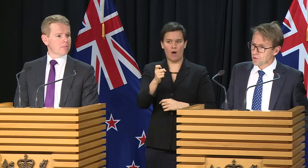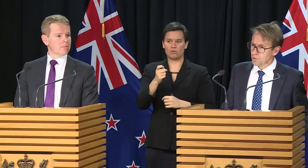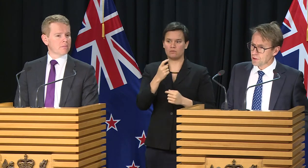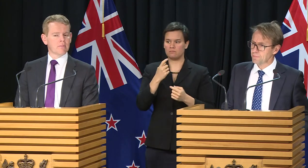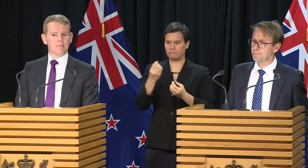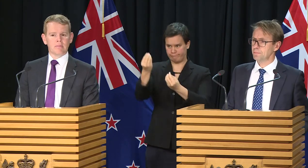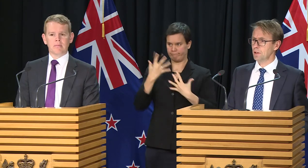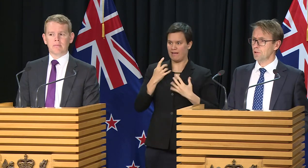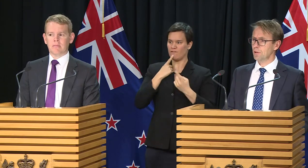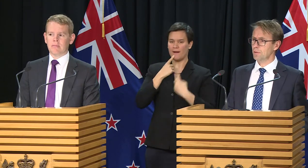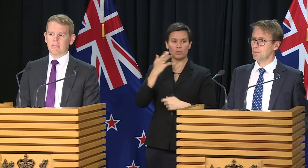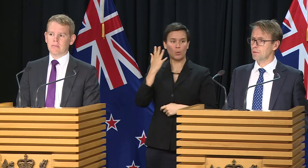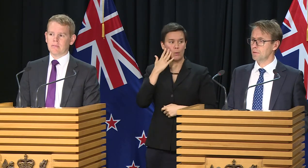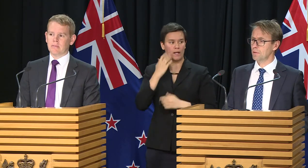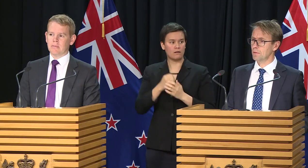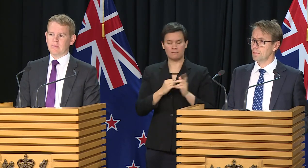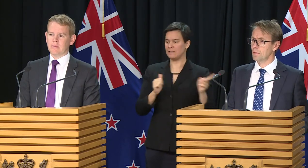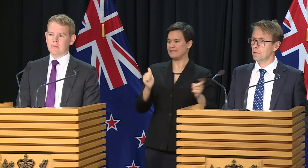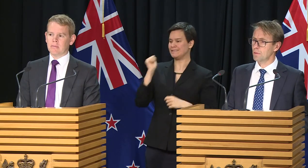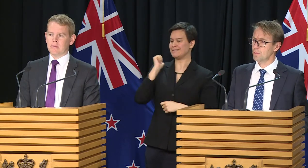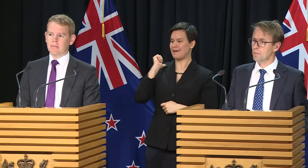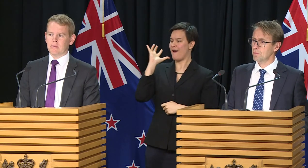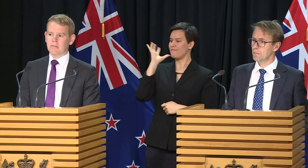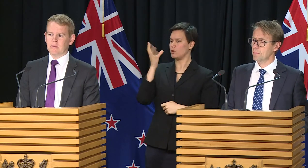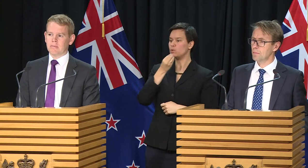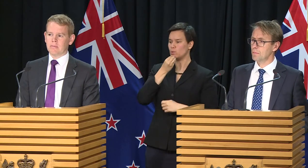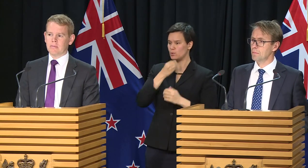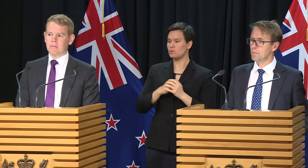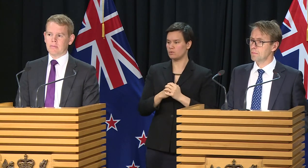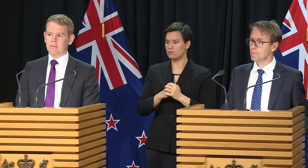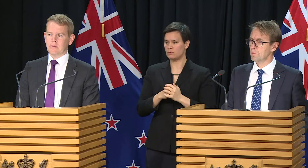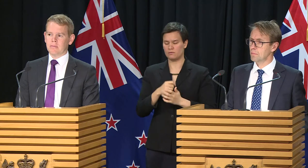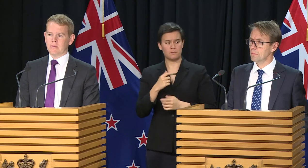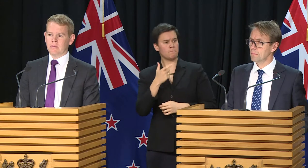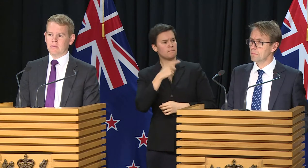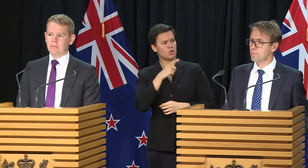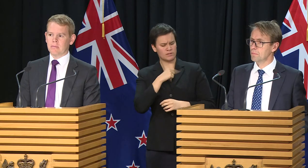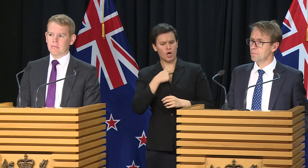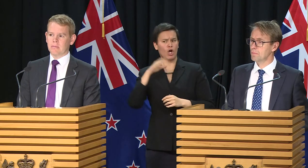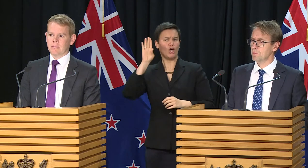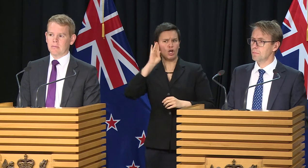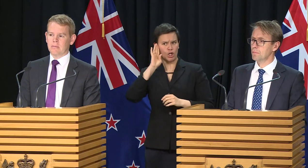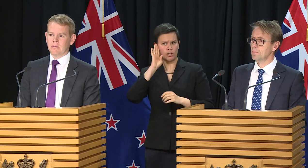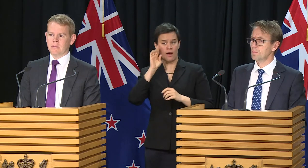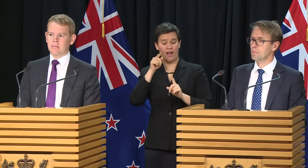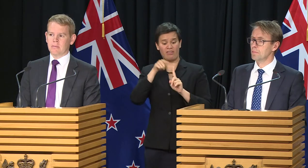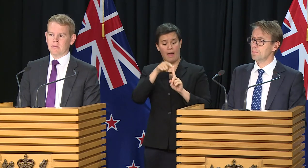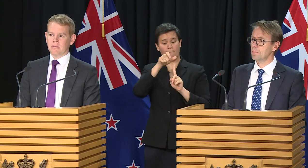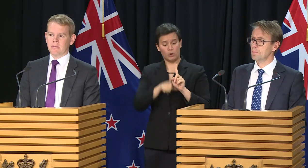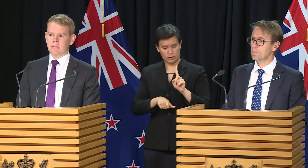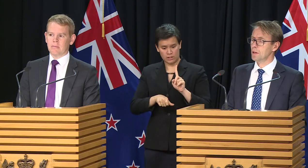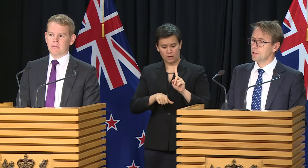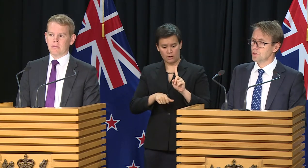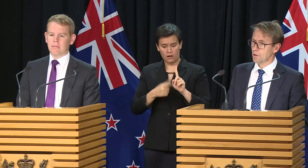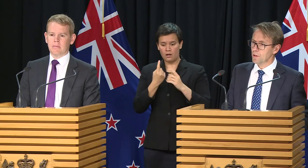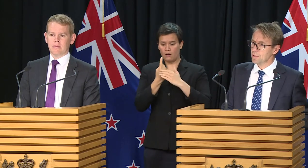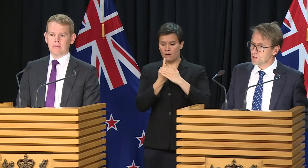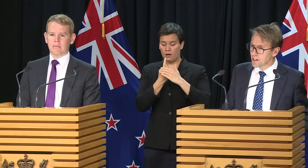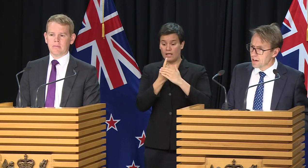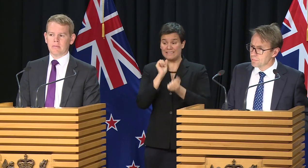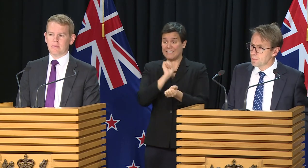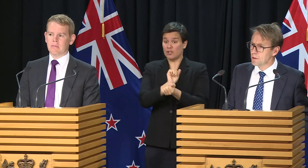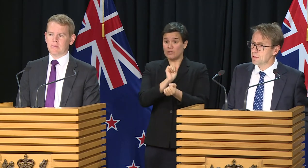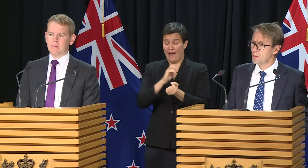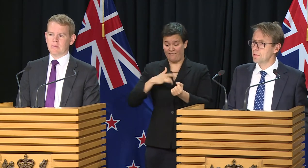yesterday afternoon. Yes. The original message was that the staff had begun self-isolating from Saturday. So what changed there? Sorry, that